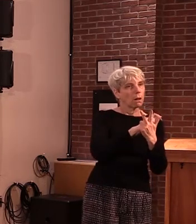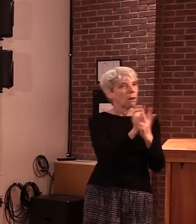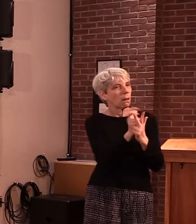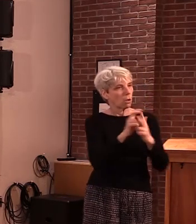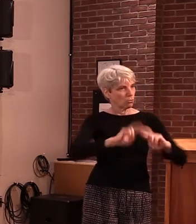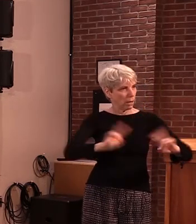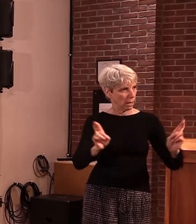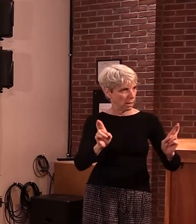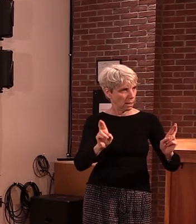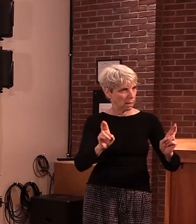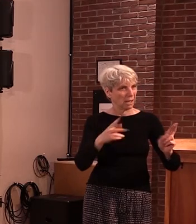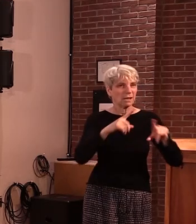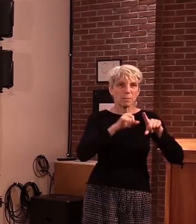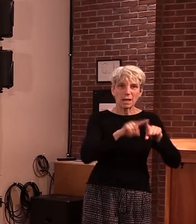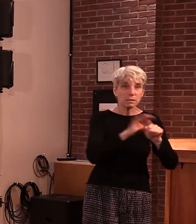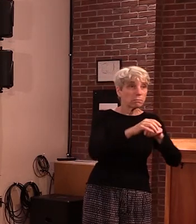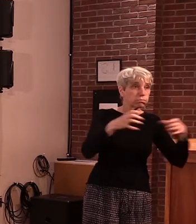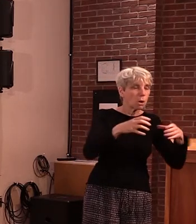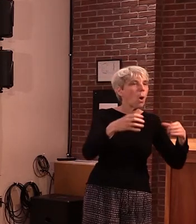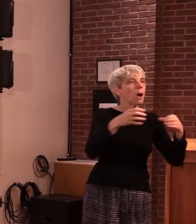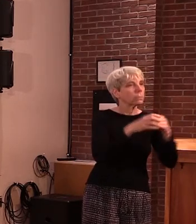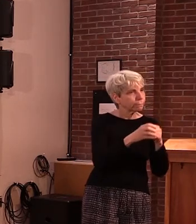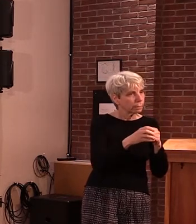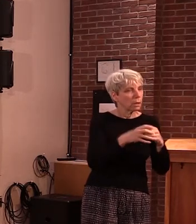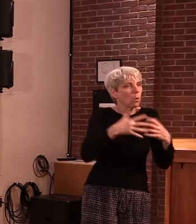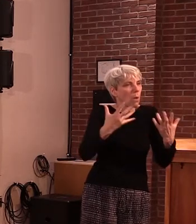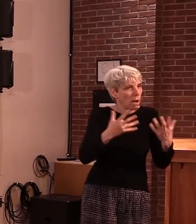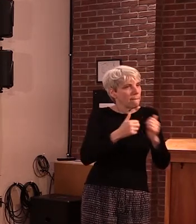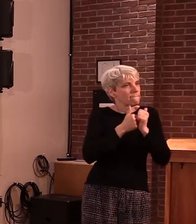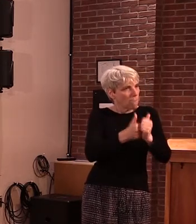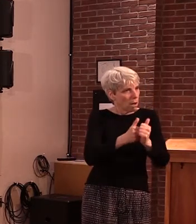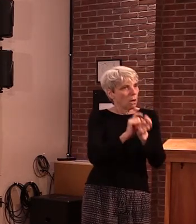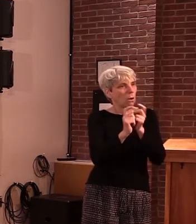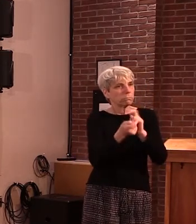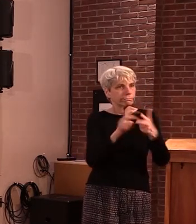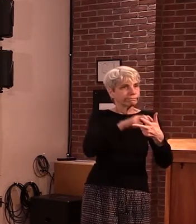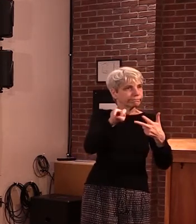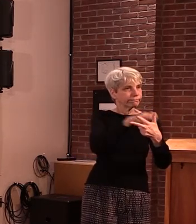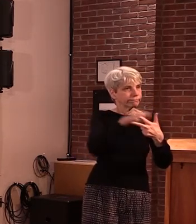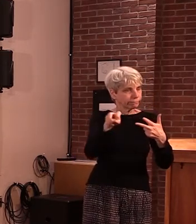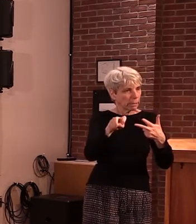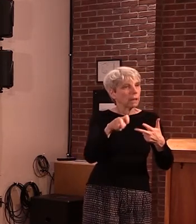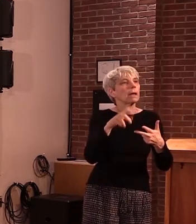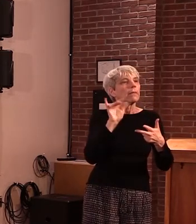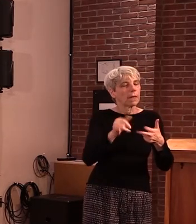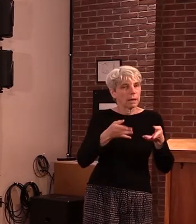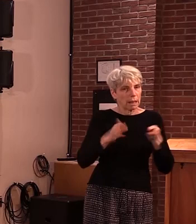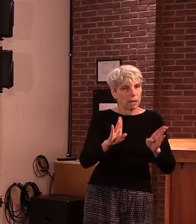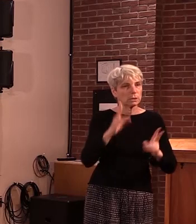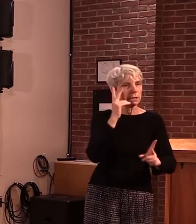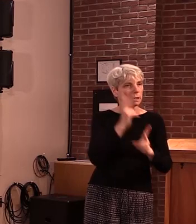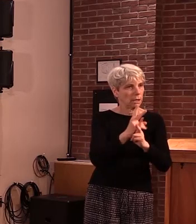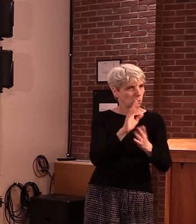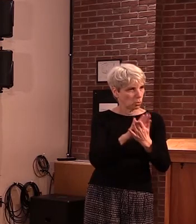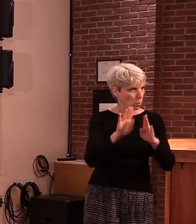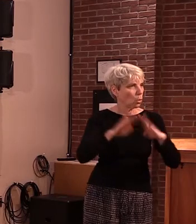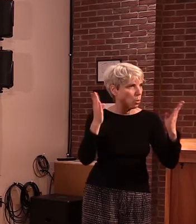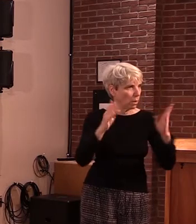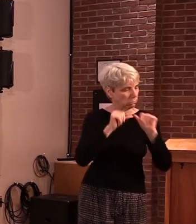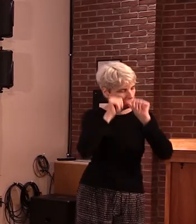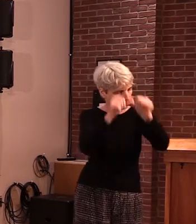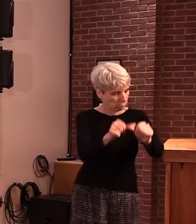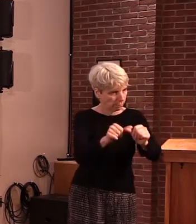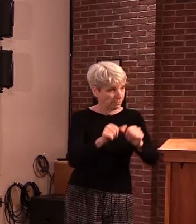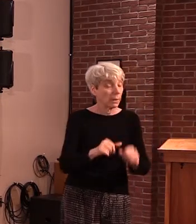health conditions, but also necessary for our schools to reopen and to stay open. Based on my experience as a